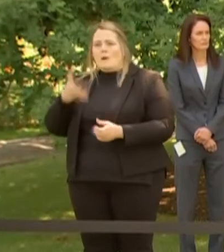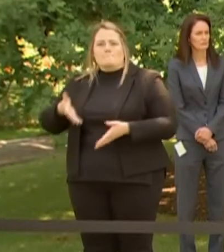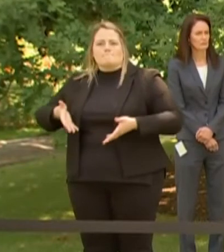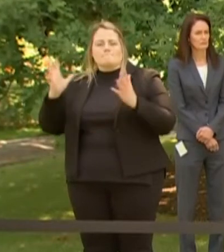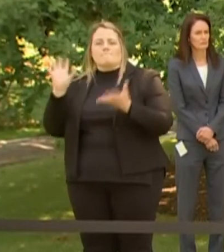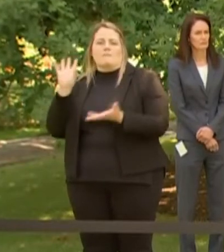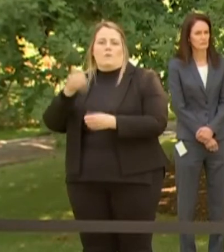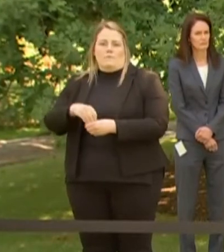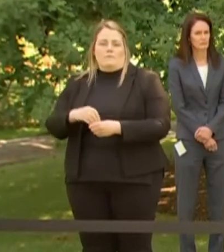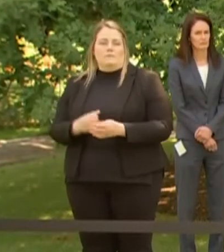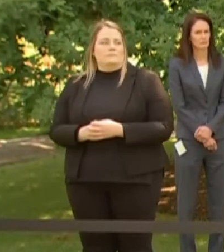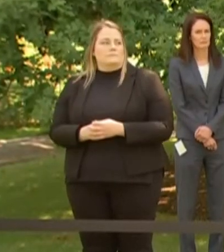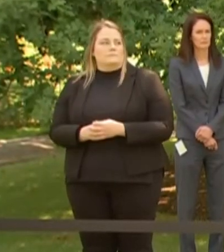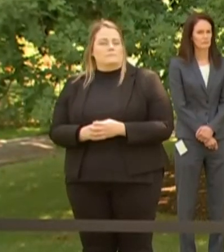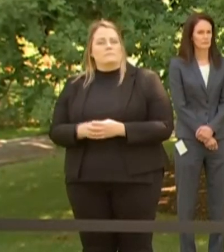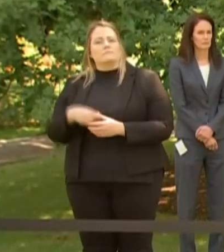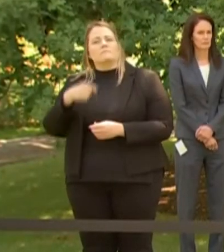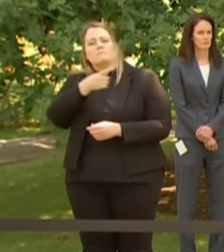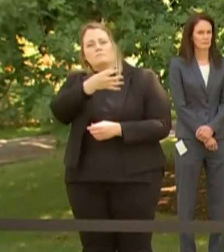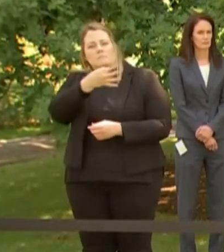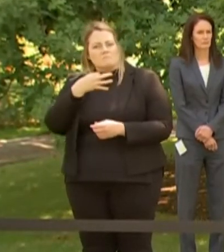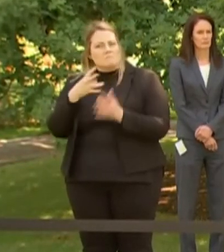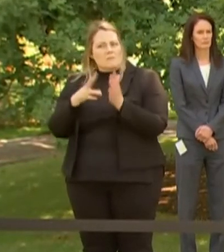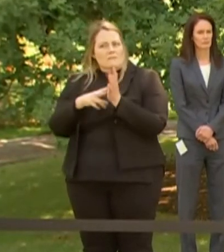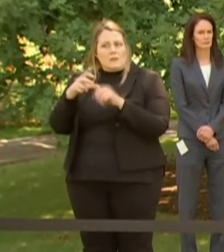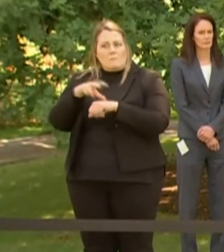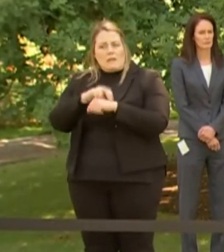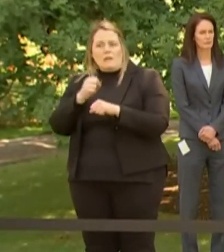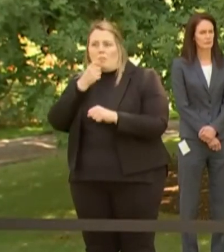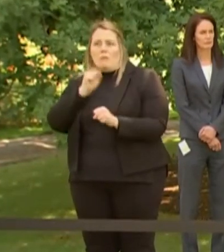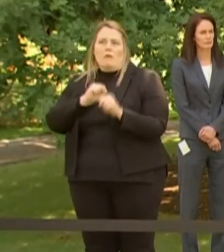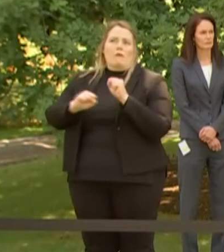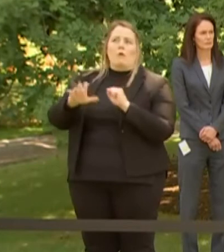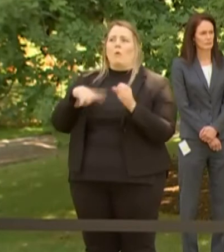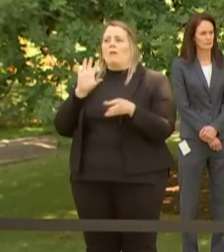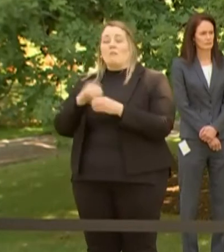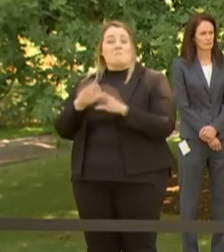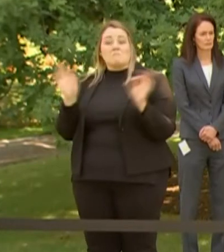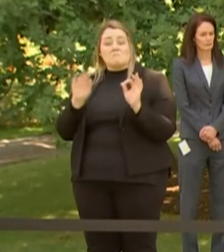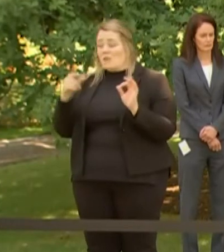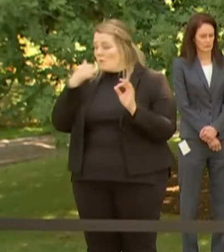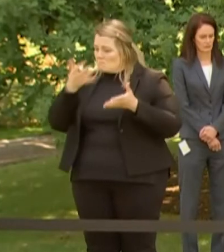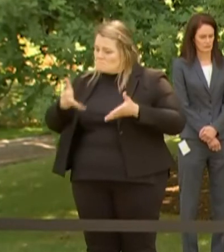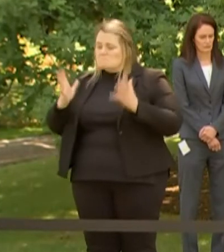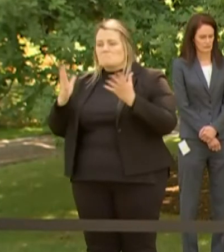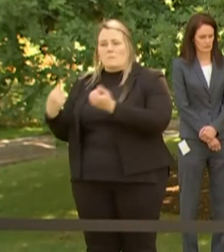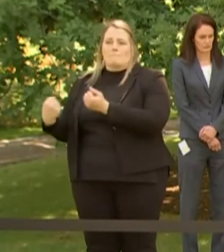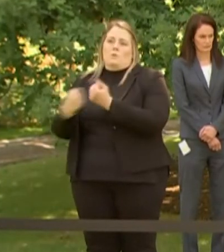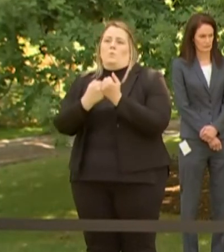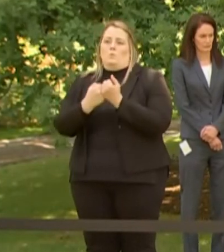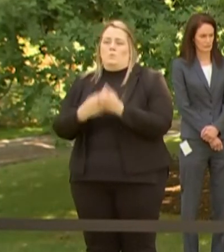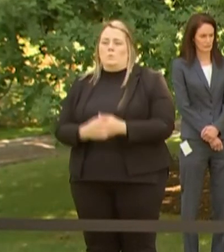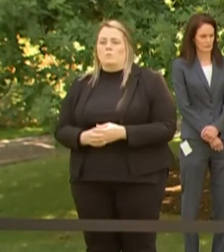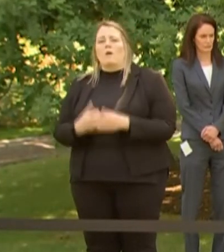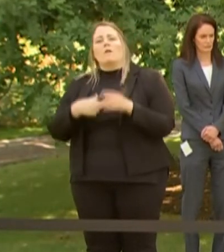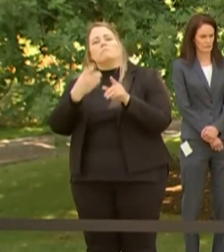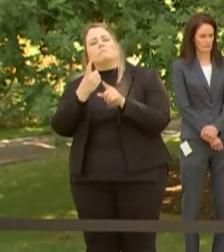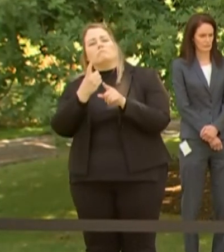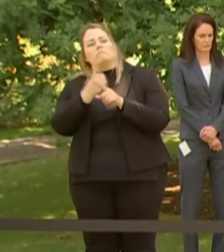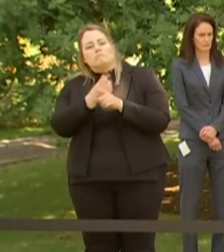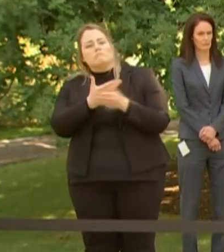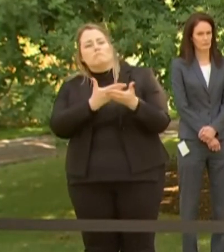Not one bit of pushback. And in fact, you know, my conversations with both Commissioner Patton and also Deputy